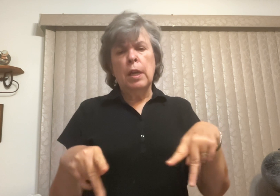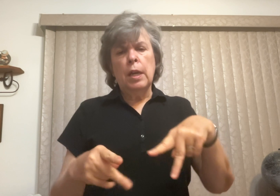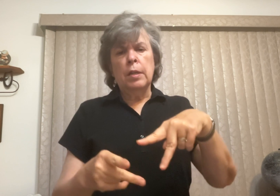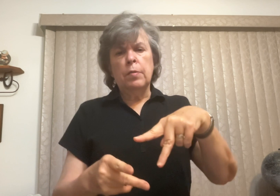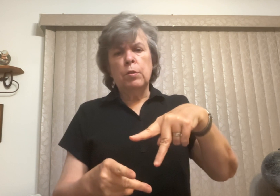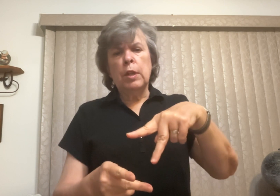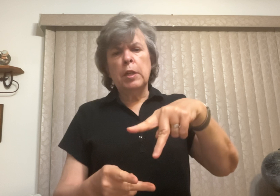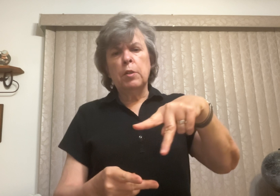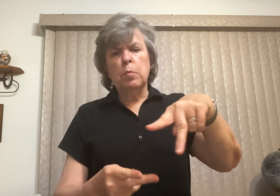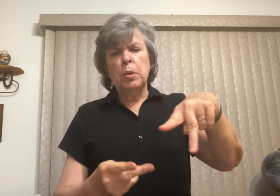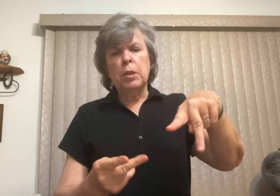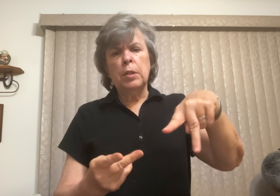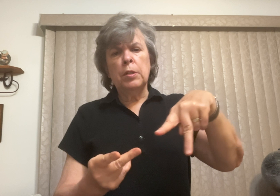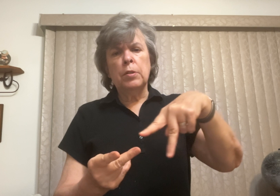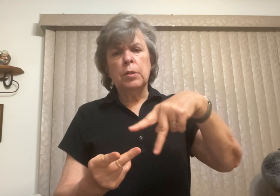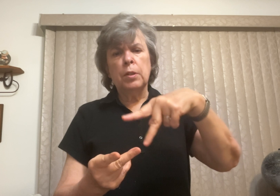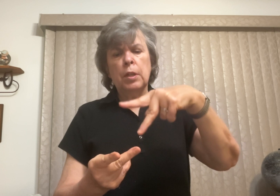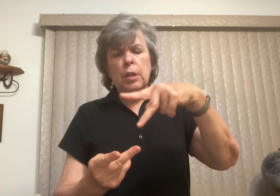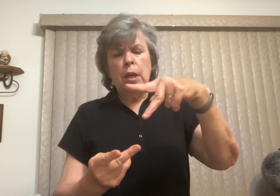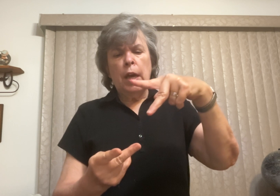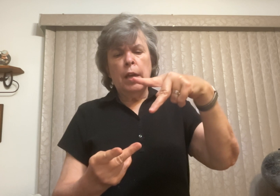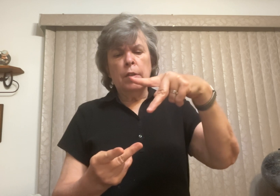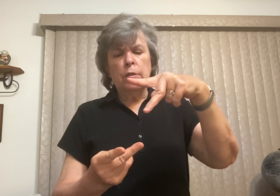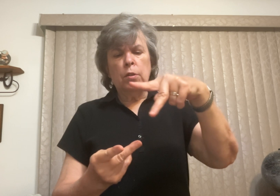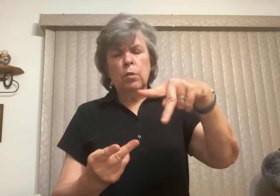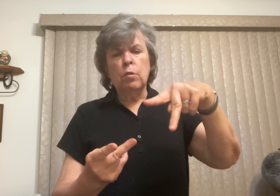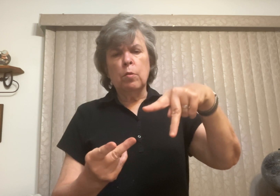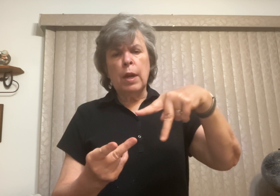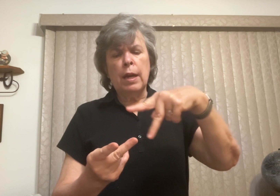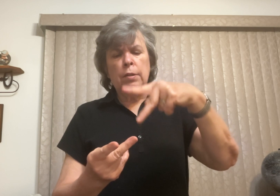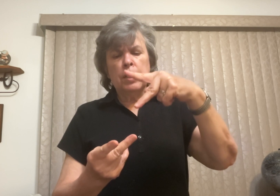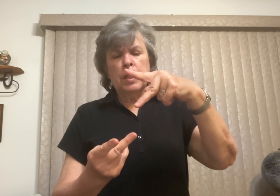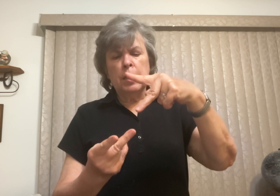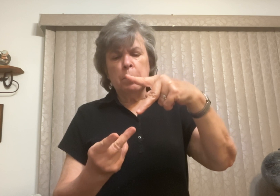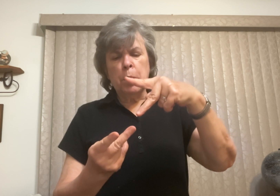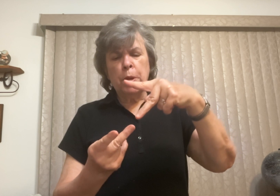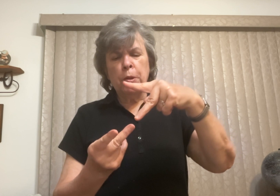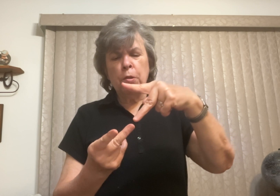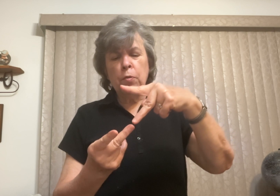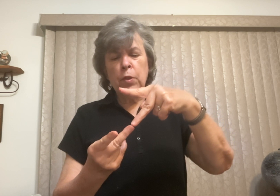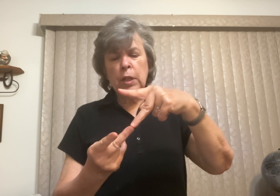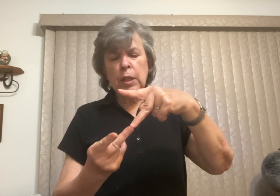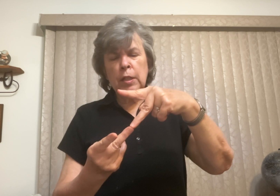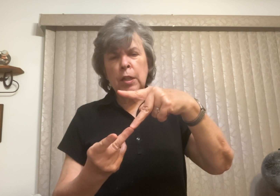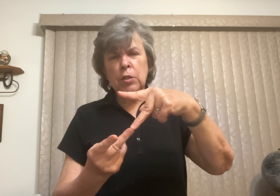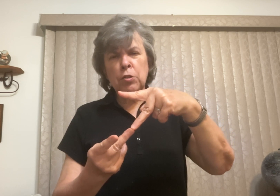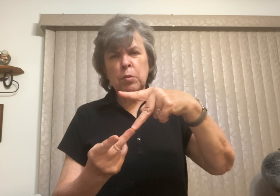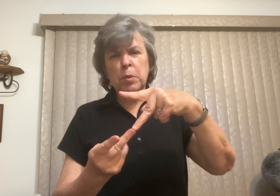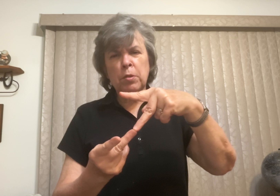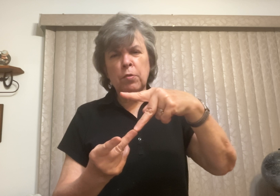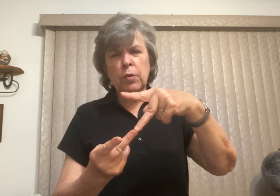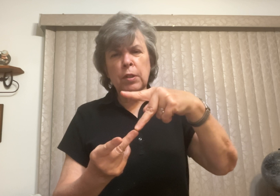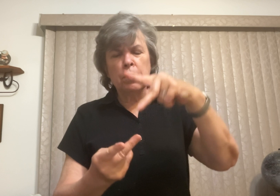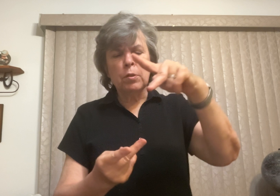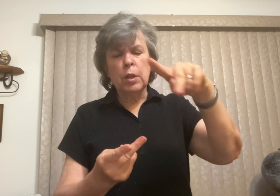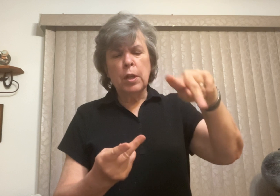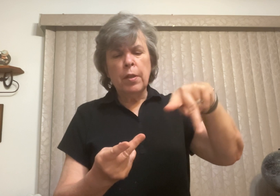And if you take your P's and go around and then perfectly touch your middle fingers,